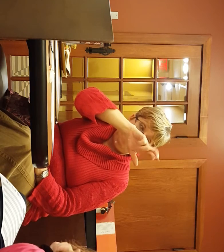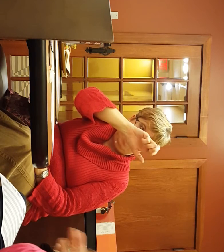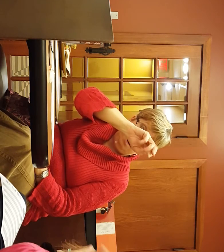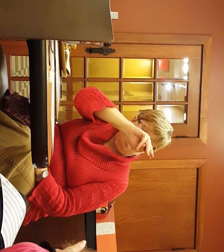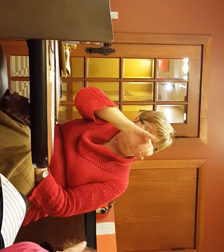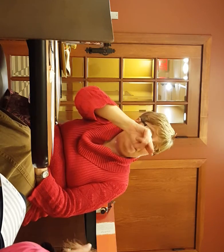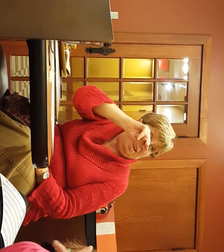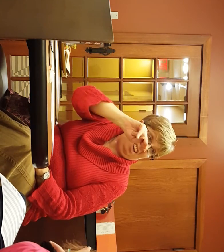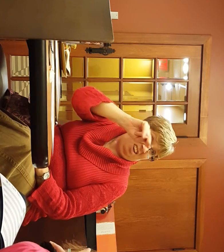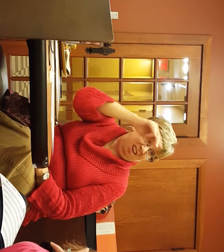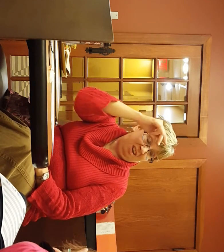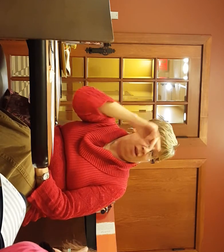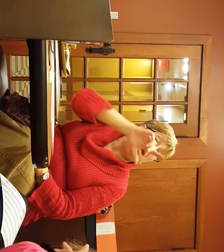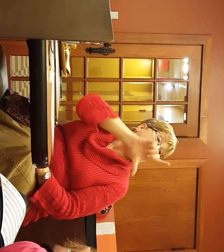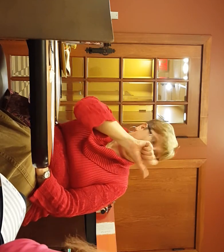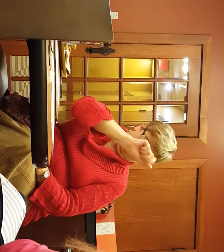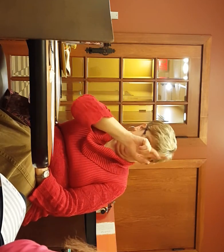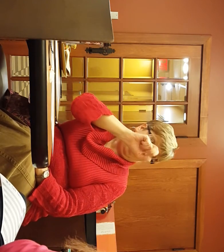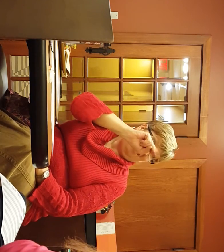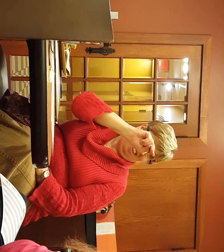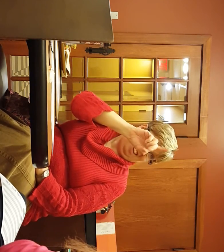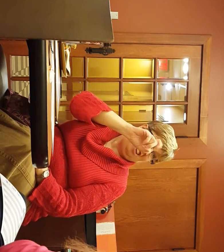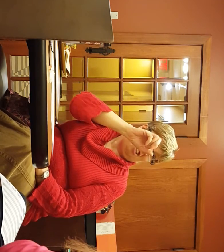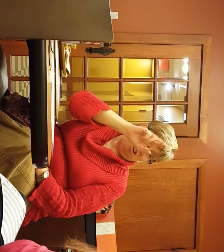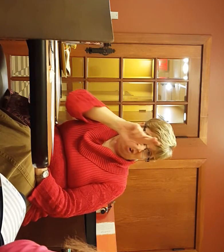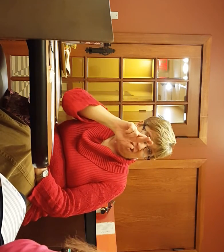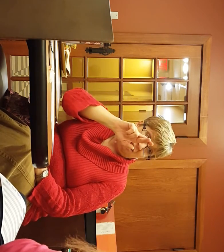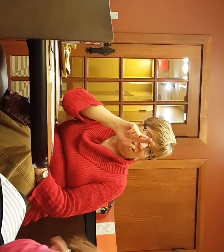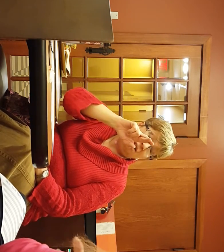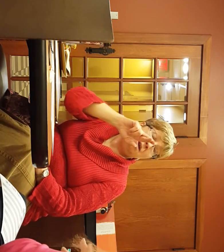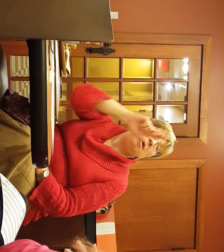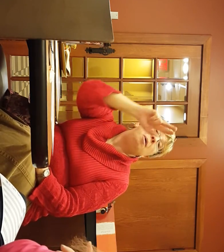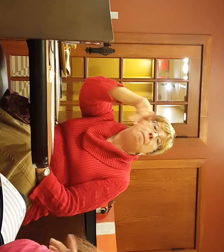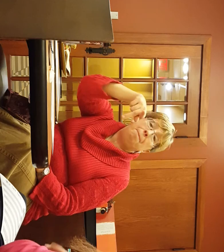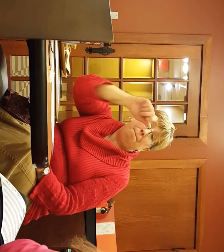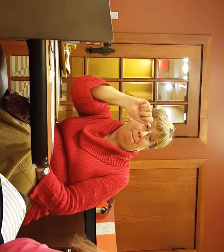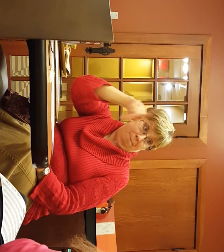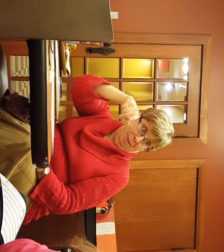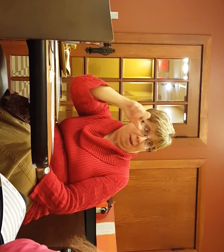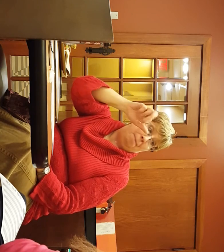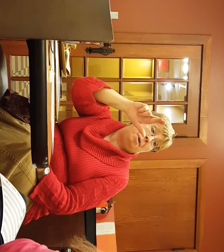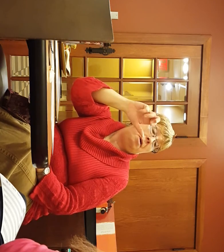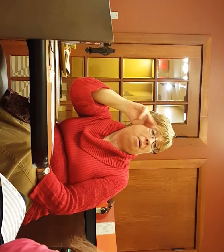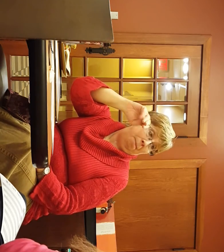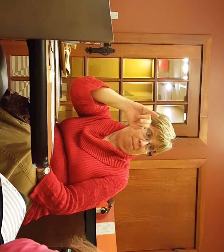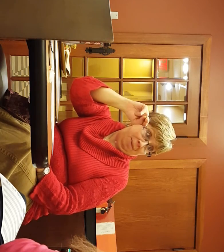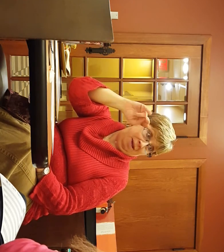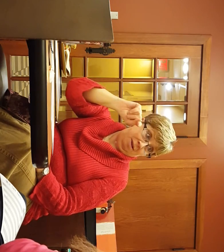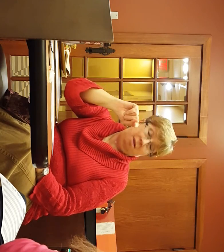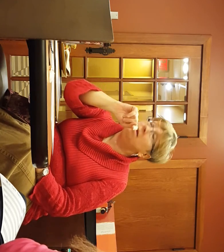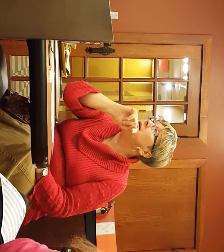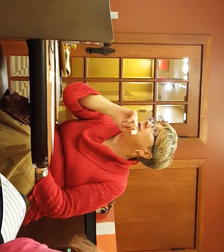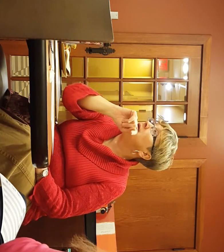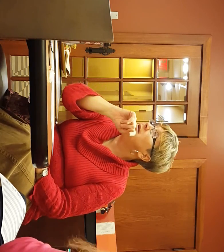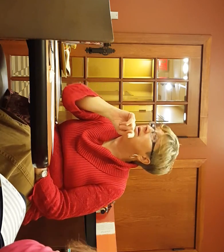well, lavender's great. Peppermint's a dietary one, but you know you can use it in like the raindrops massage. It's really good for sore muscles